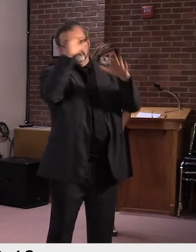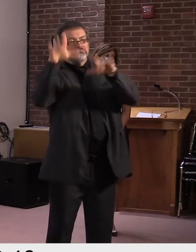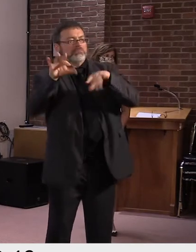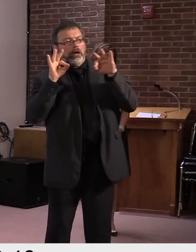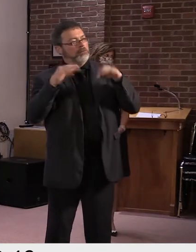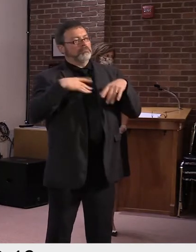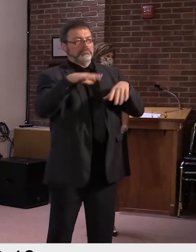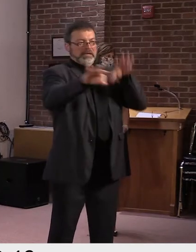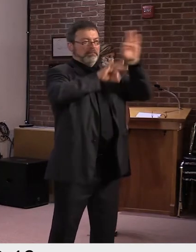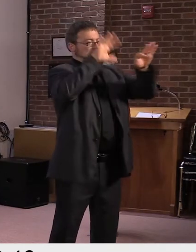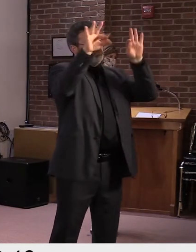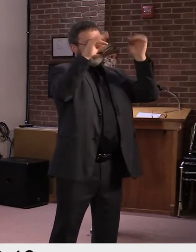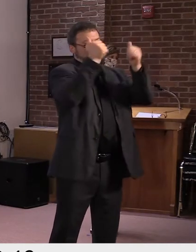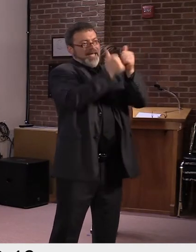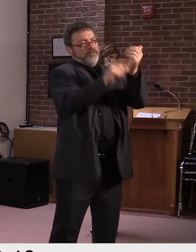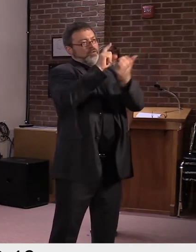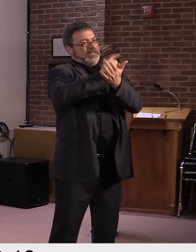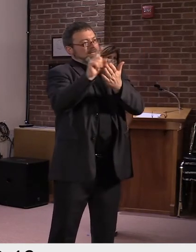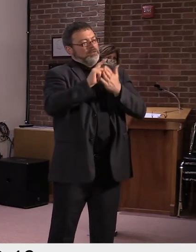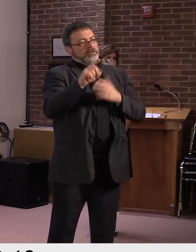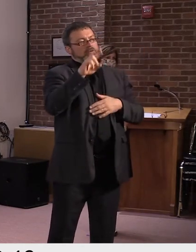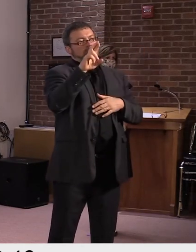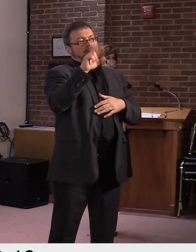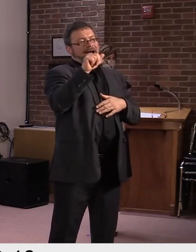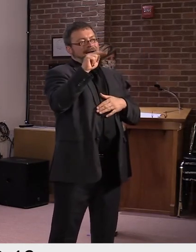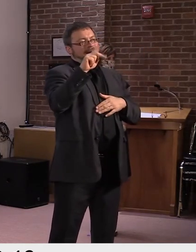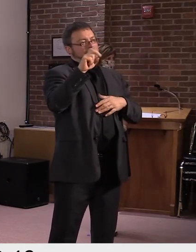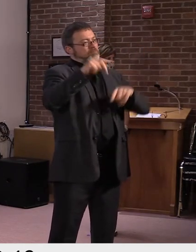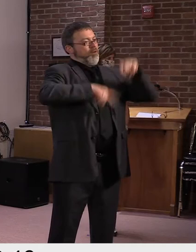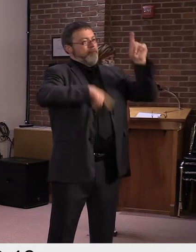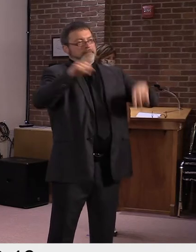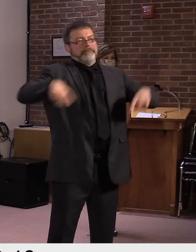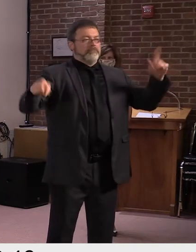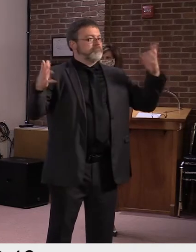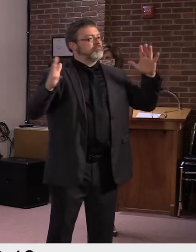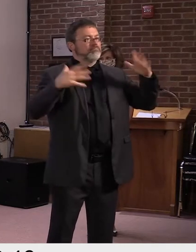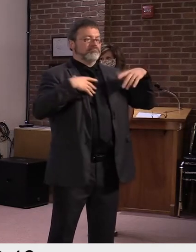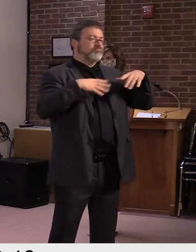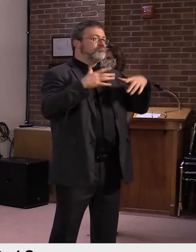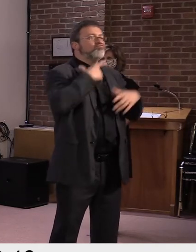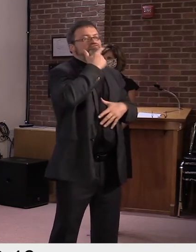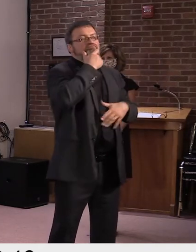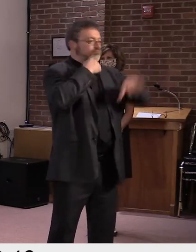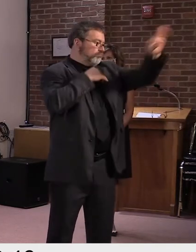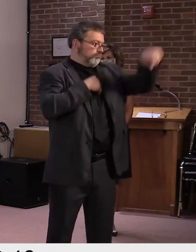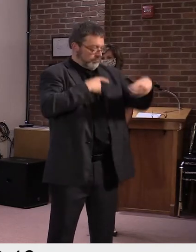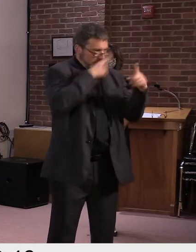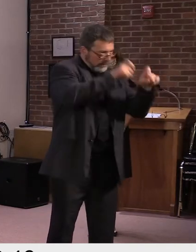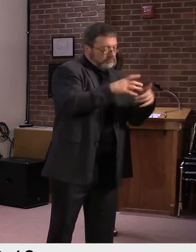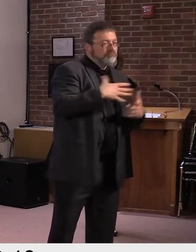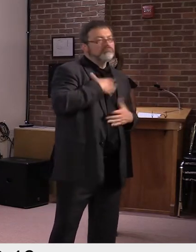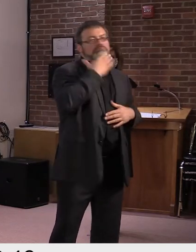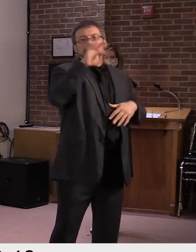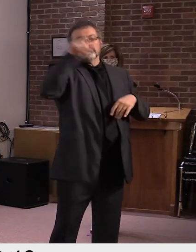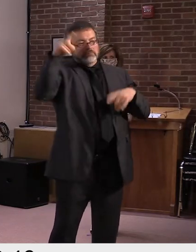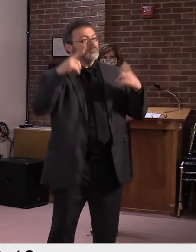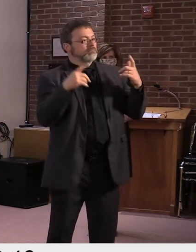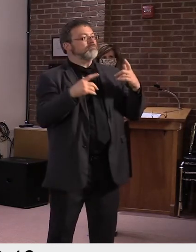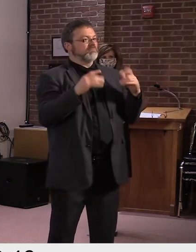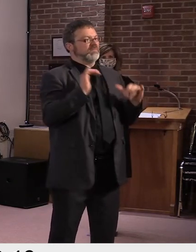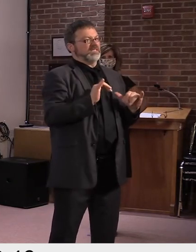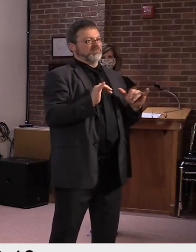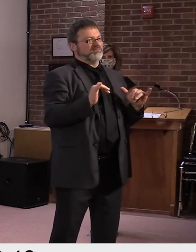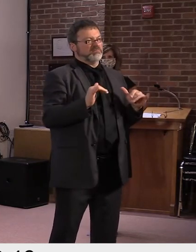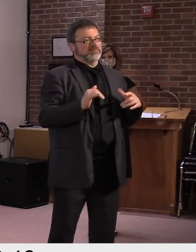so to kind of give like a baseline estimate of exposure at each prison facility. Just to make sure that we aren't missing